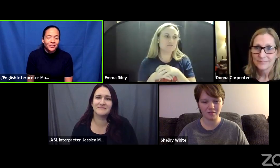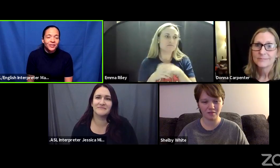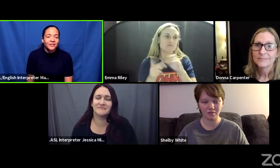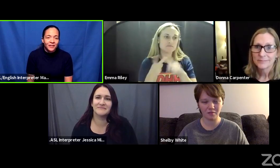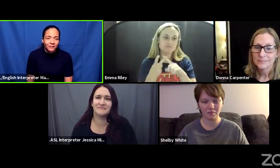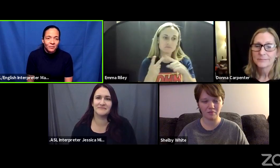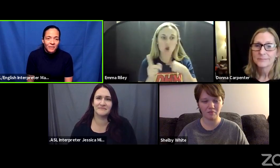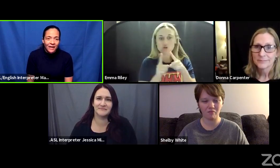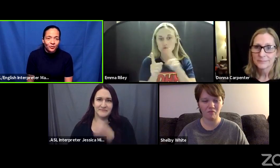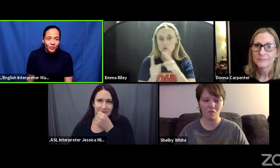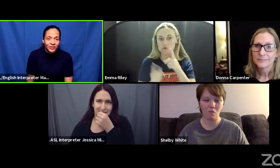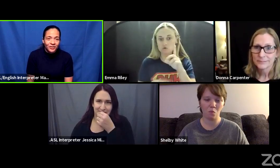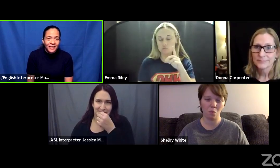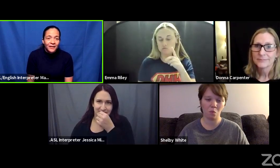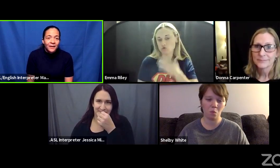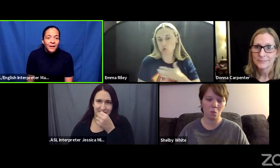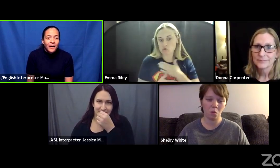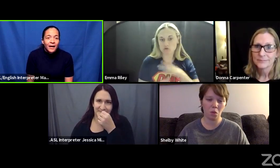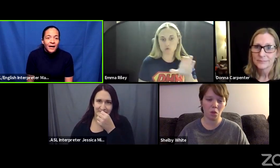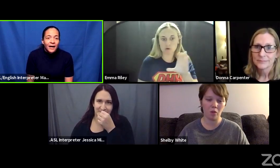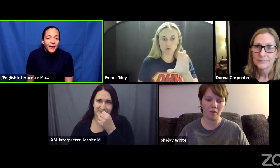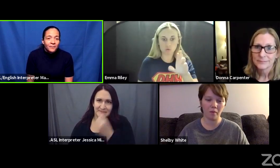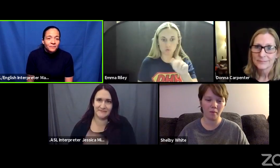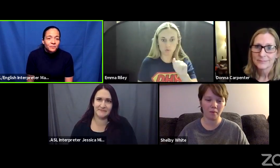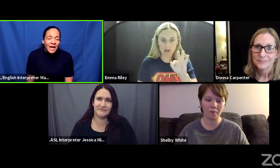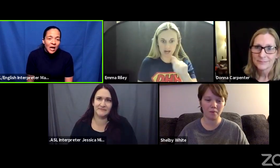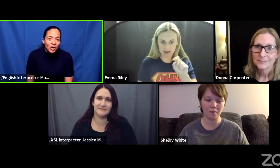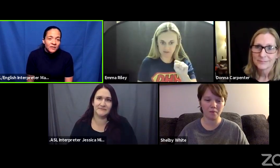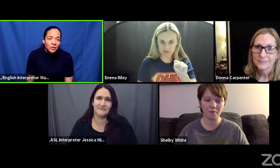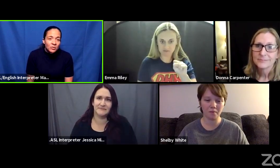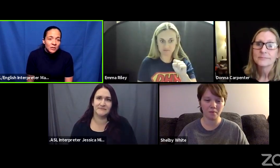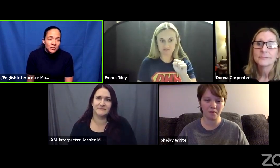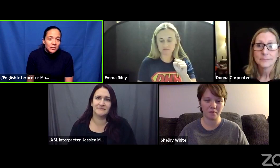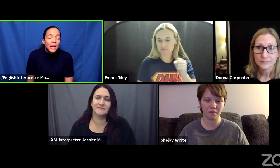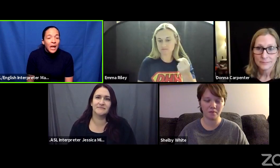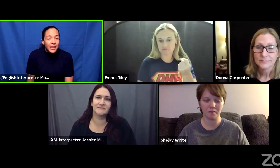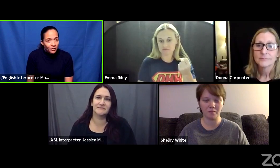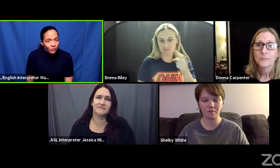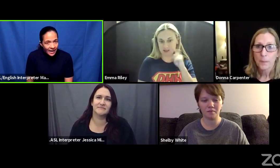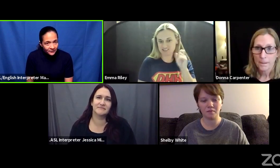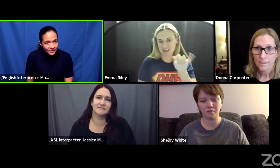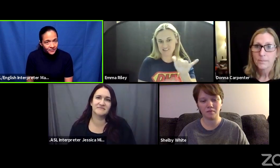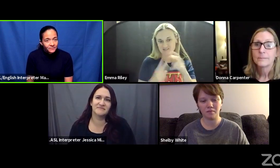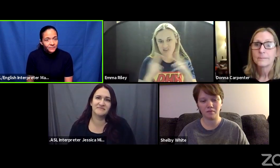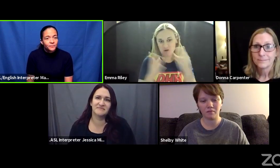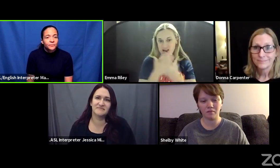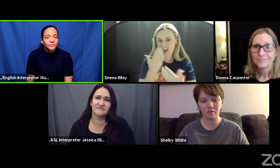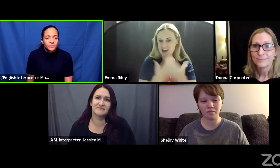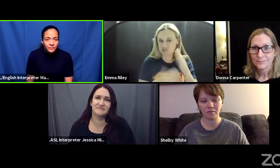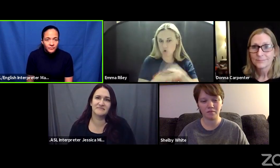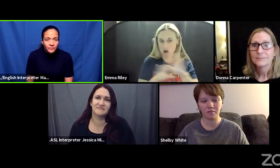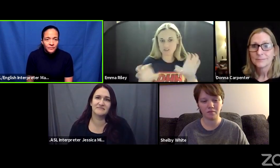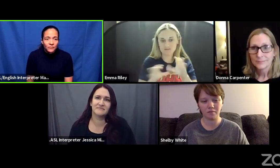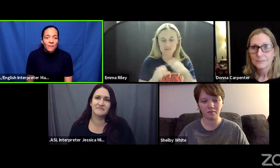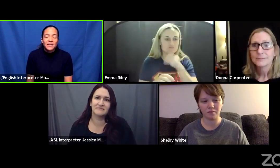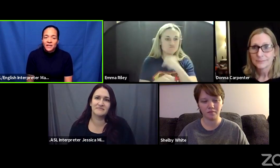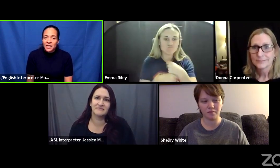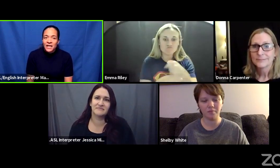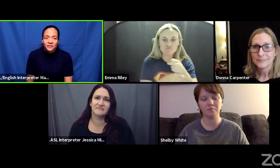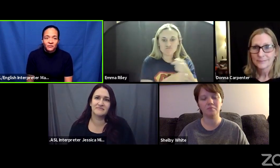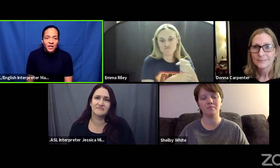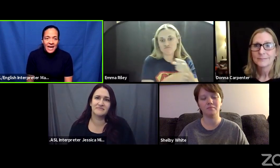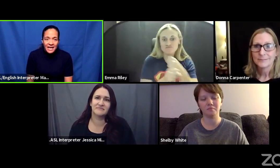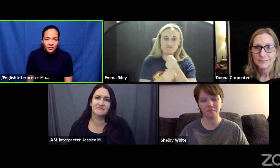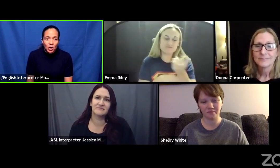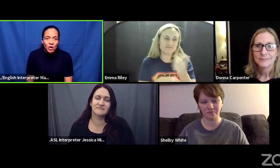yard. I just love to be outdoors. I also like crafts because,